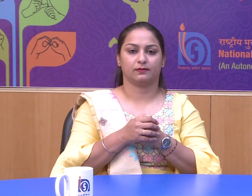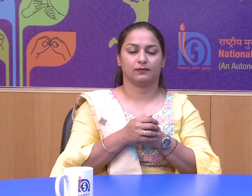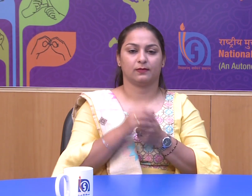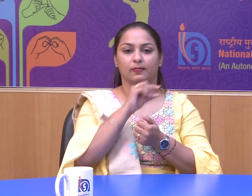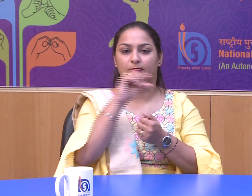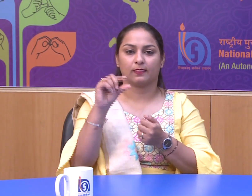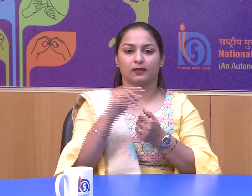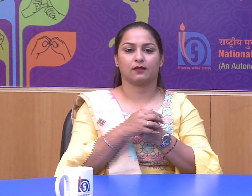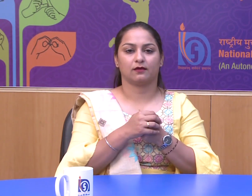Zafarnama,